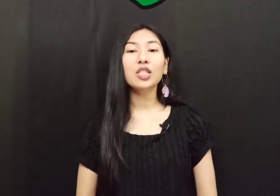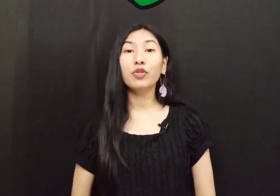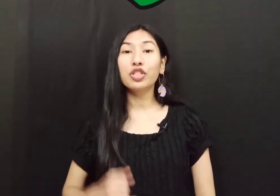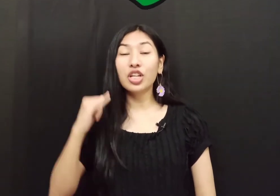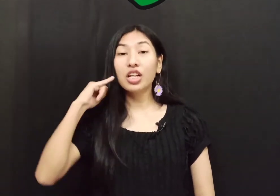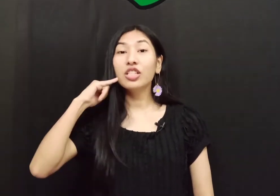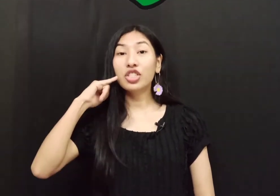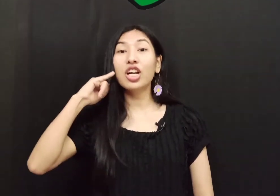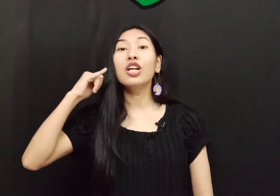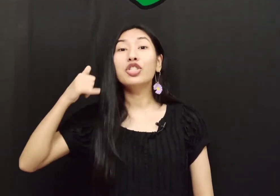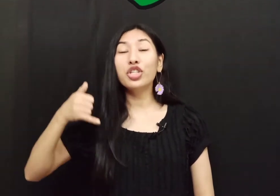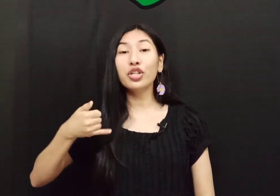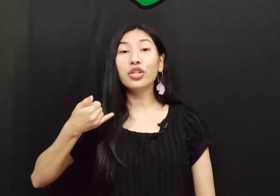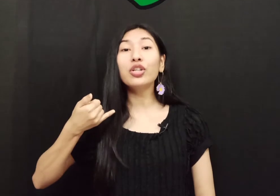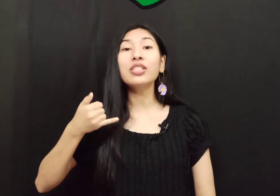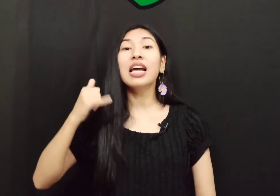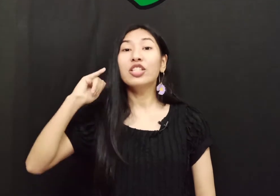J is for juice. Juice.